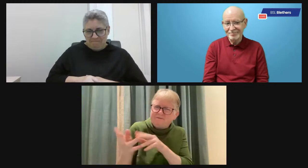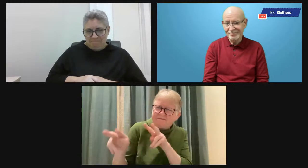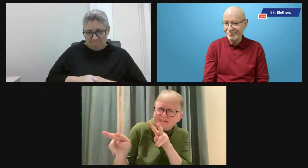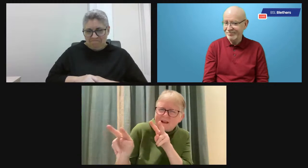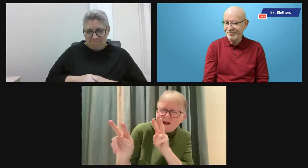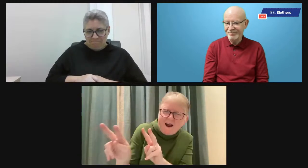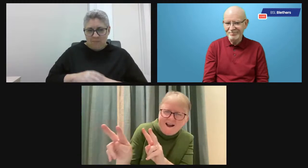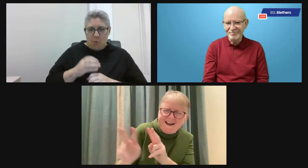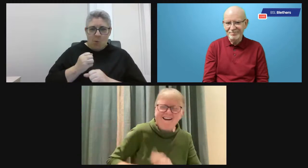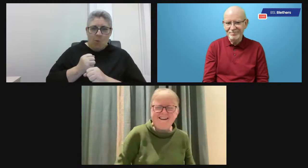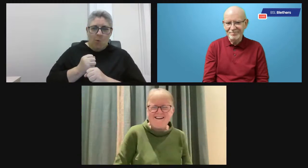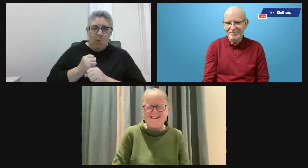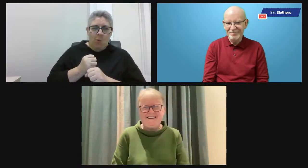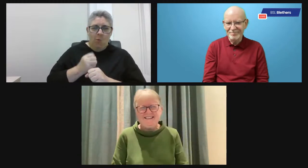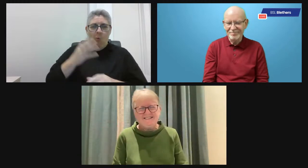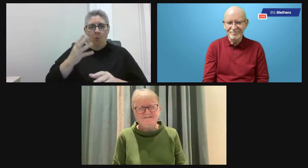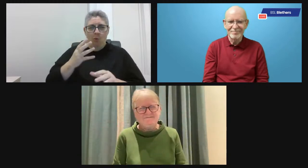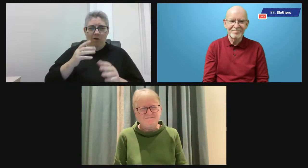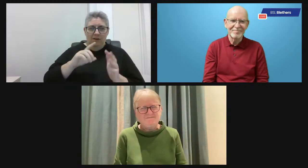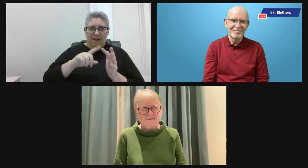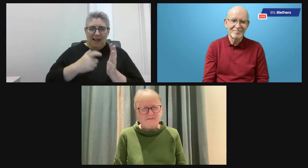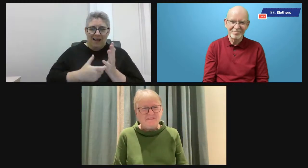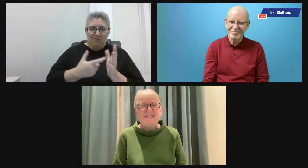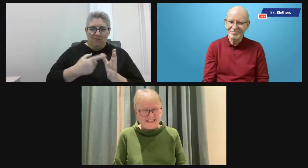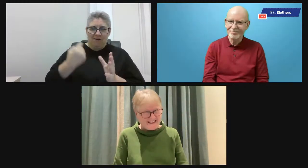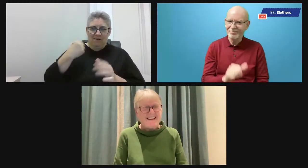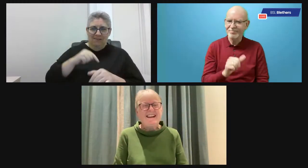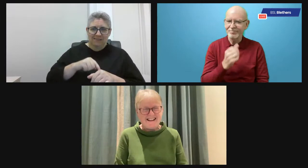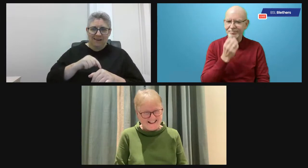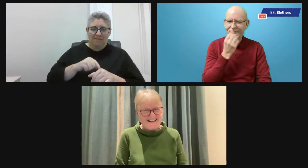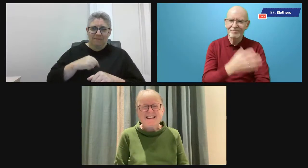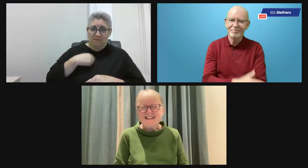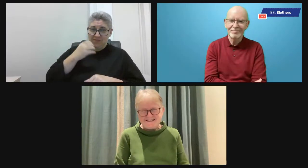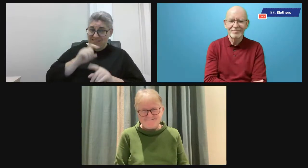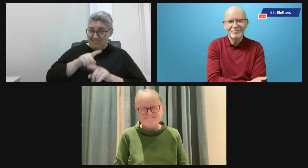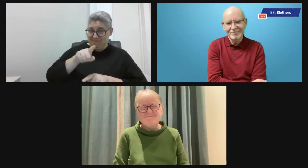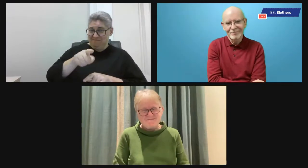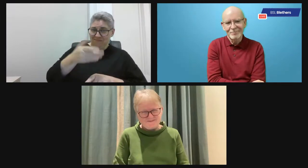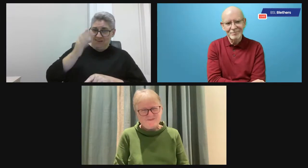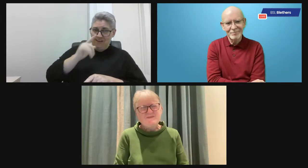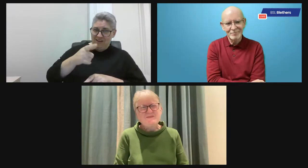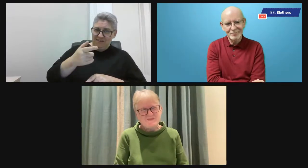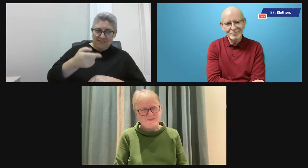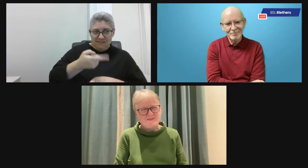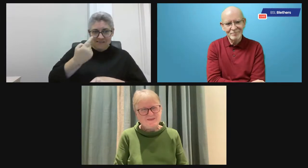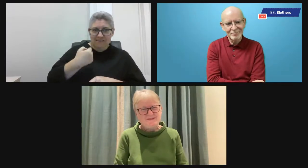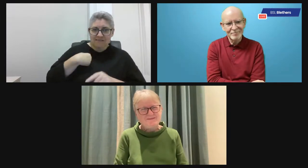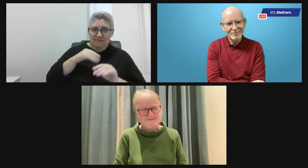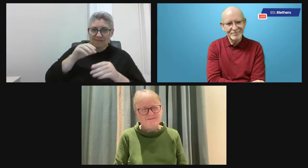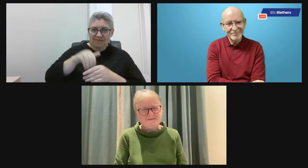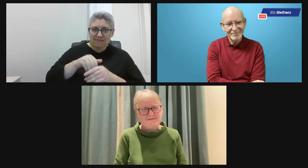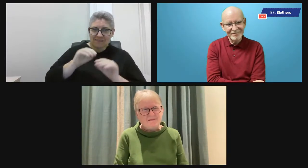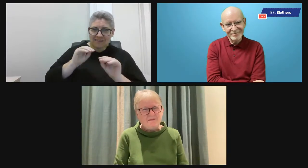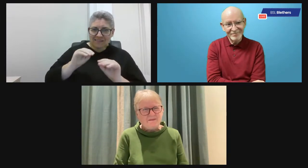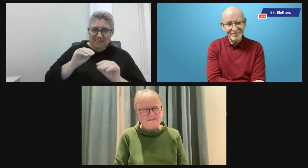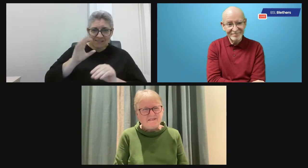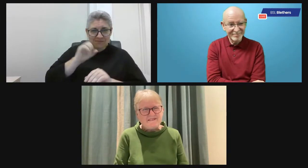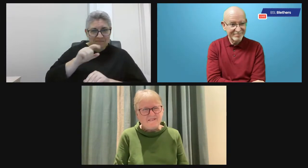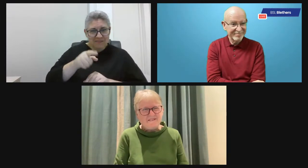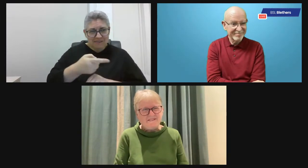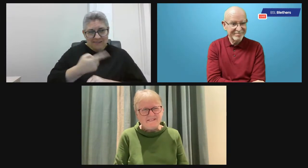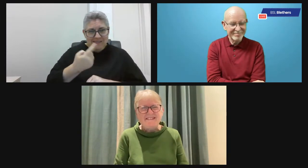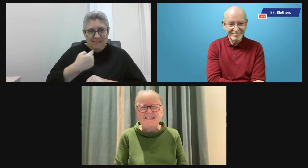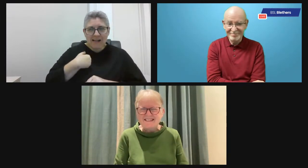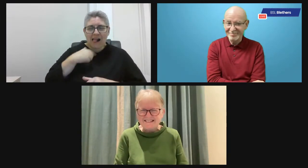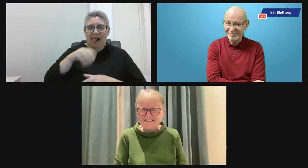at that time. And I just was very lucky that I was there at the right time to benefit from these role models. Yeah, you're right, Emma. It was a golden era.